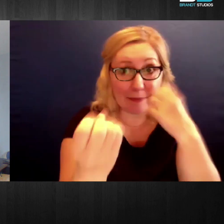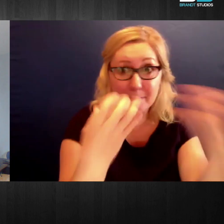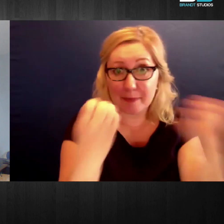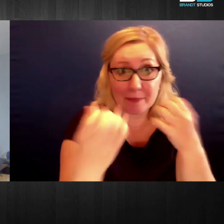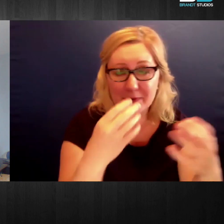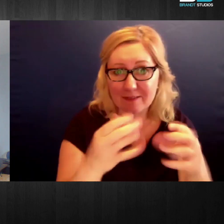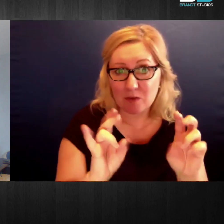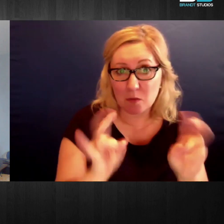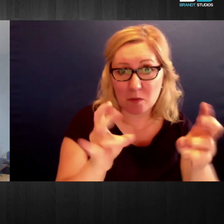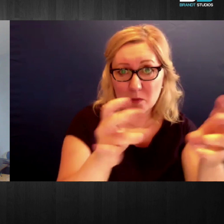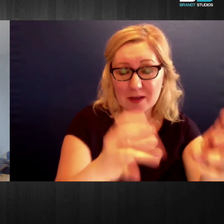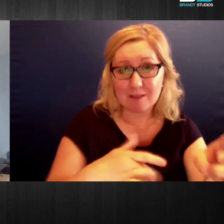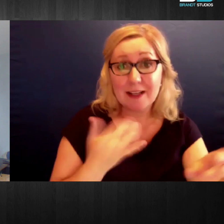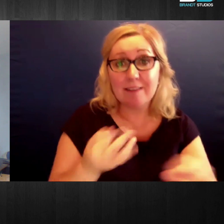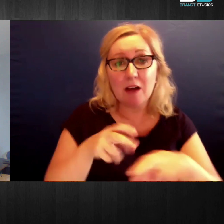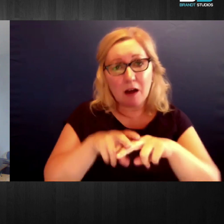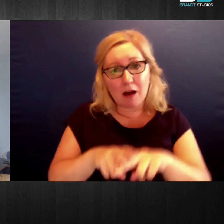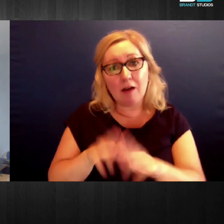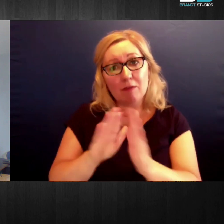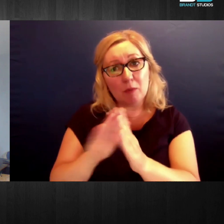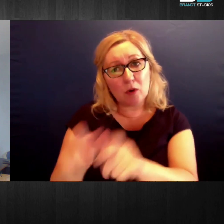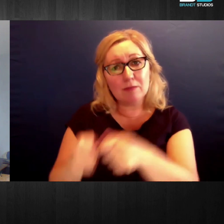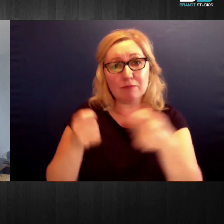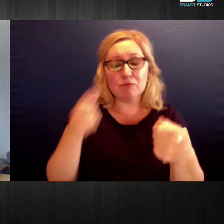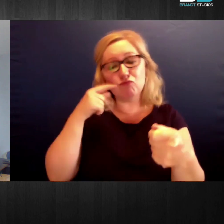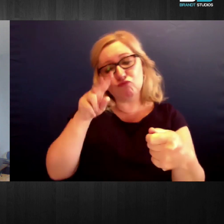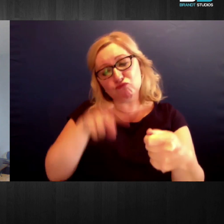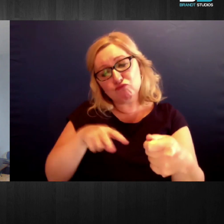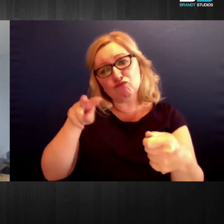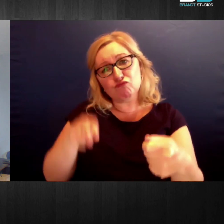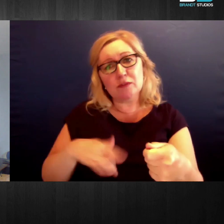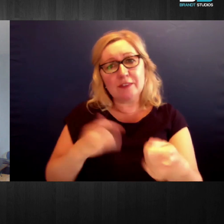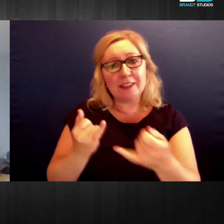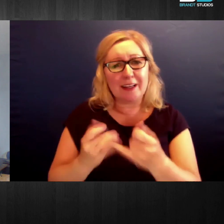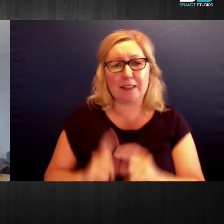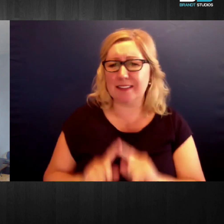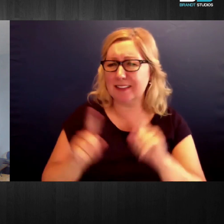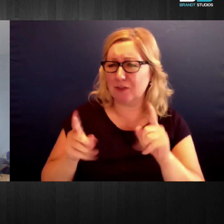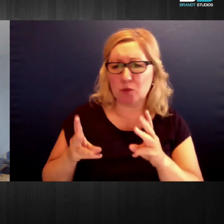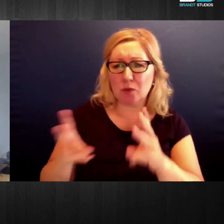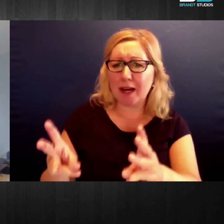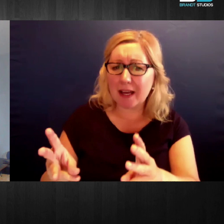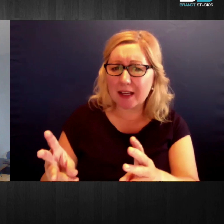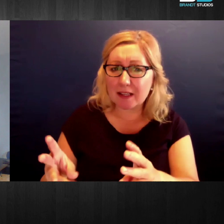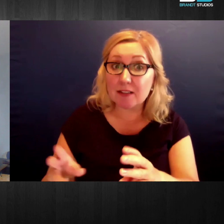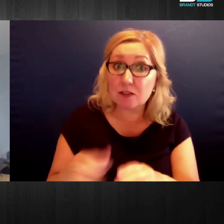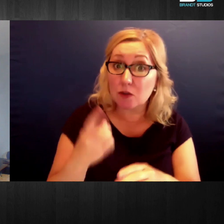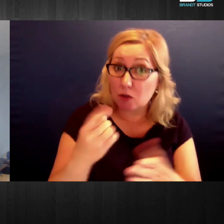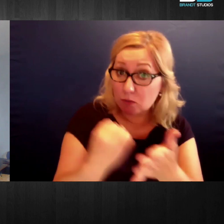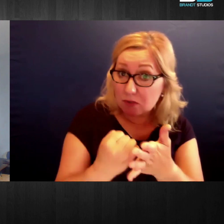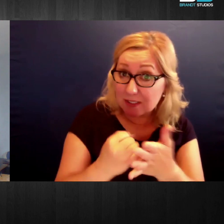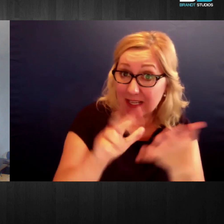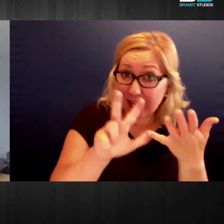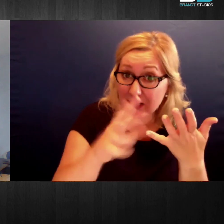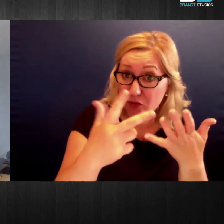get is catered to us. In the study I mentioned, 30% of students were unable to find a book that interests them, which is